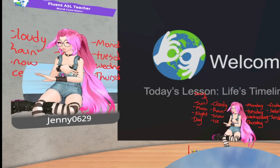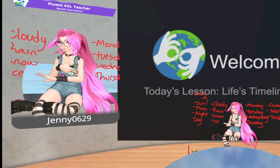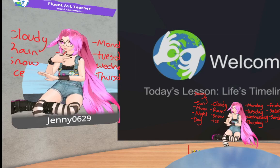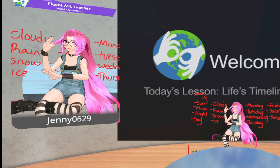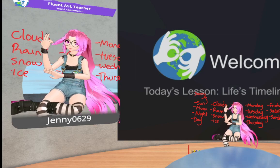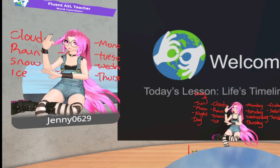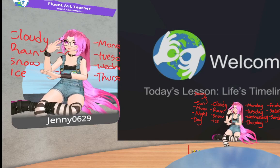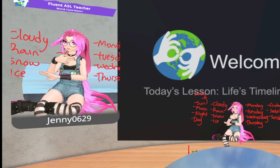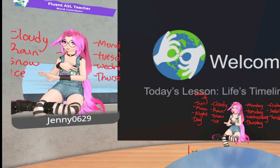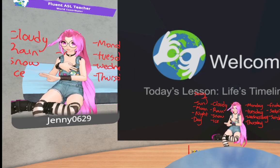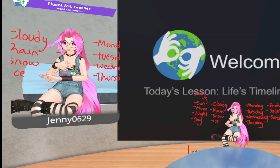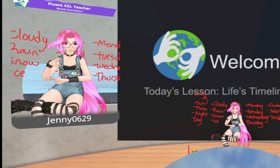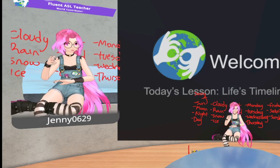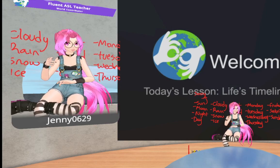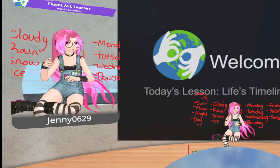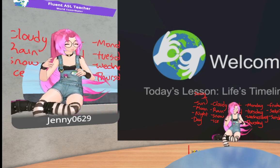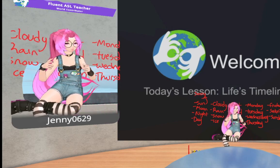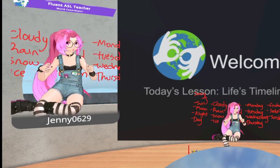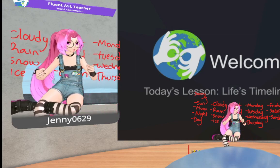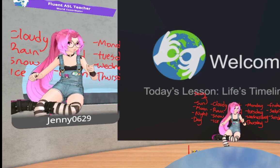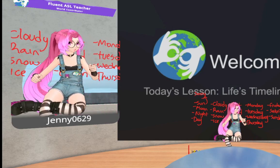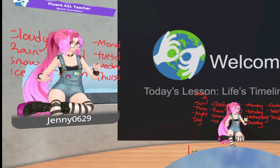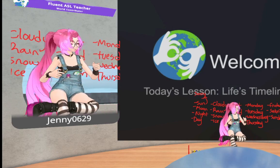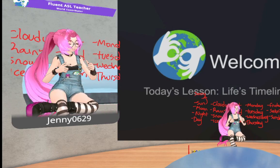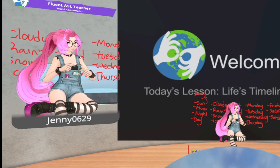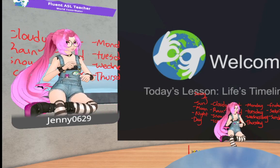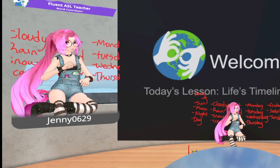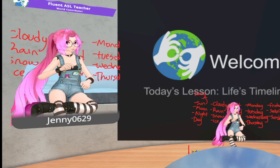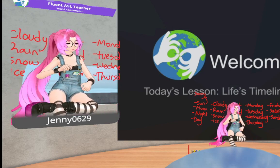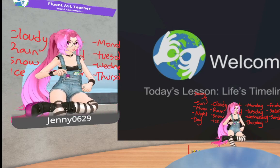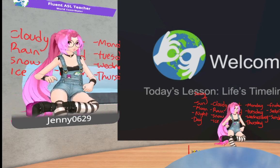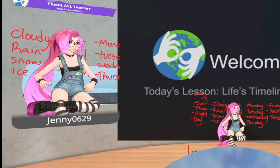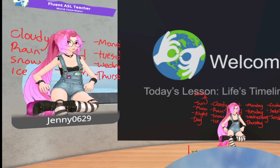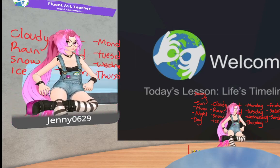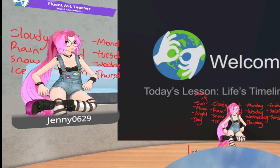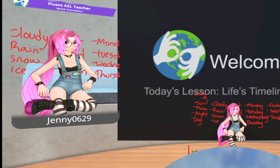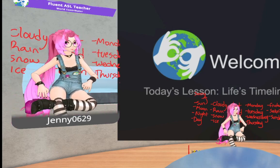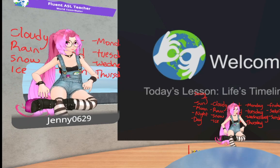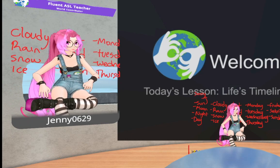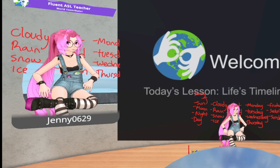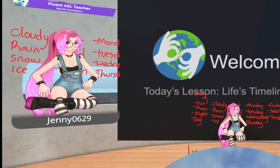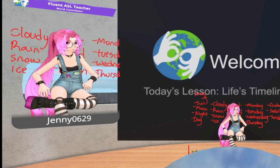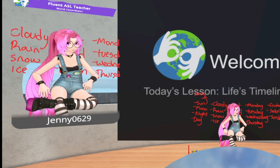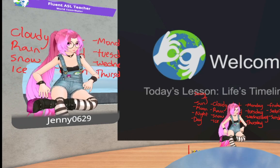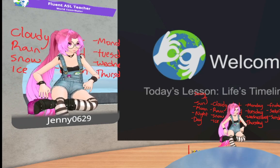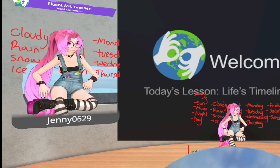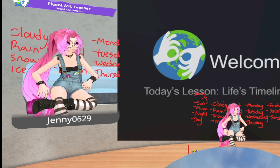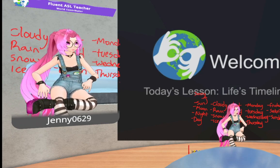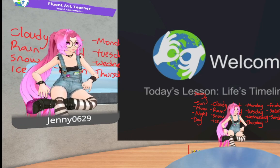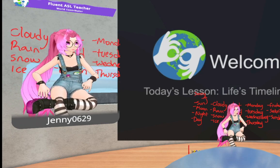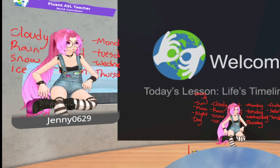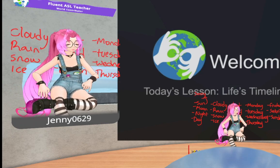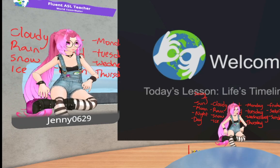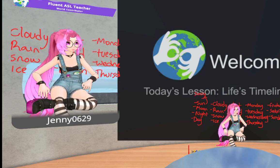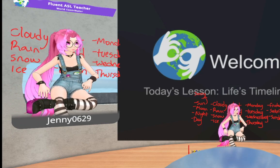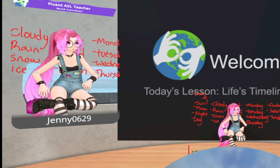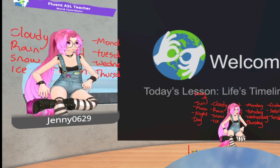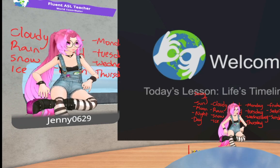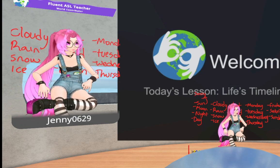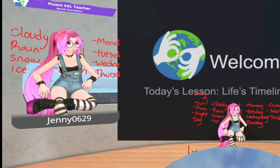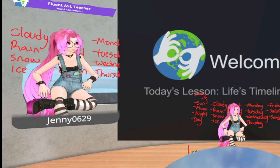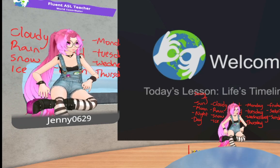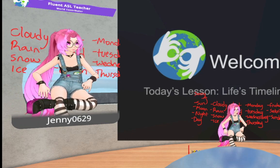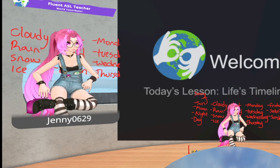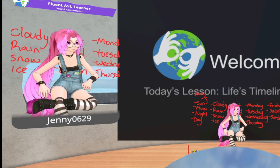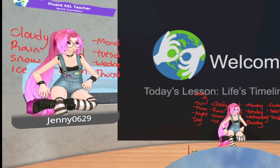on that. 3 days. Good question. Did you have a question as well, Cosmic? Yeah, so in general VR, if you